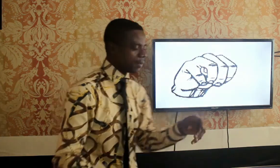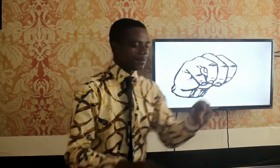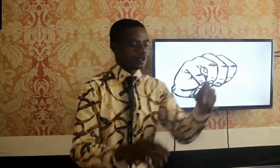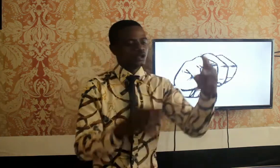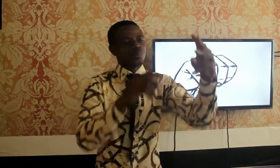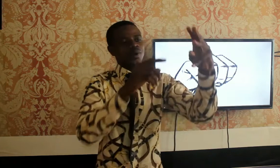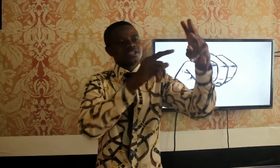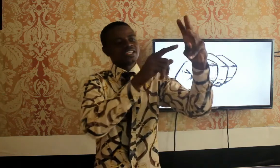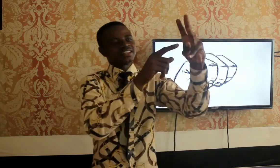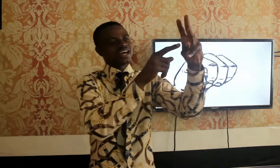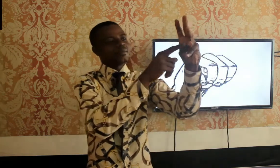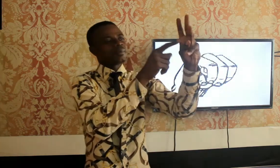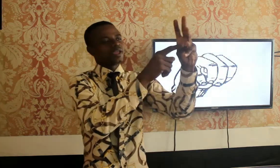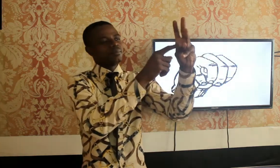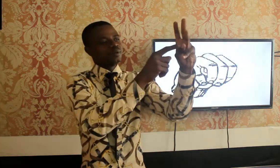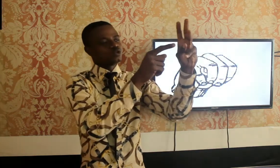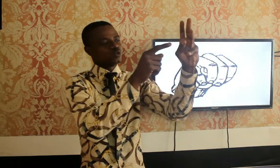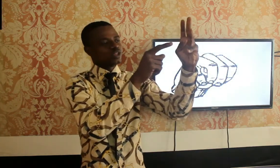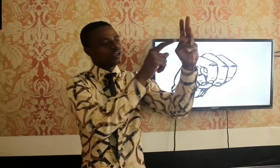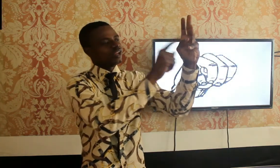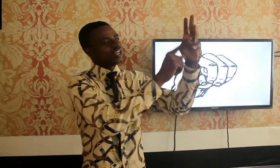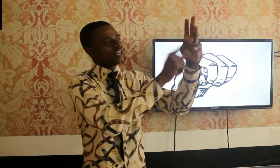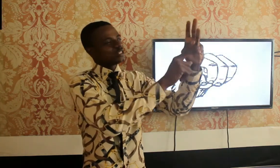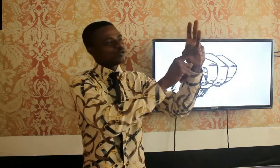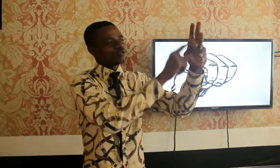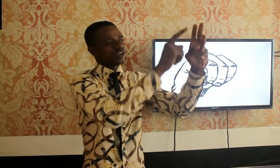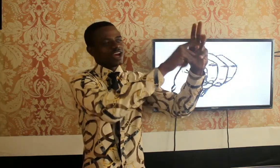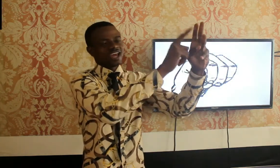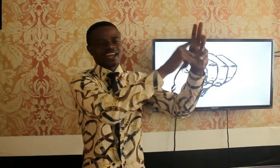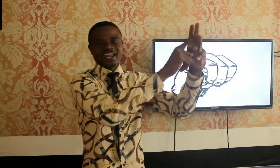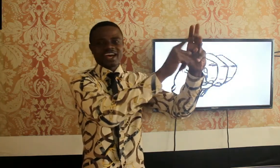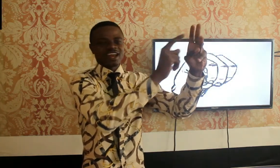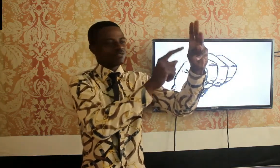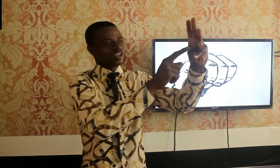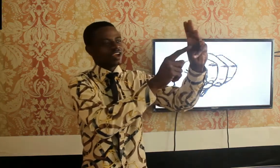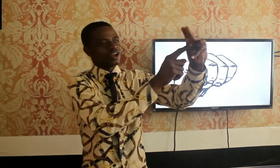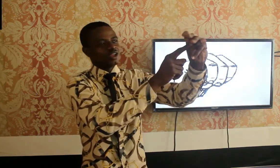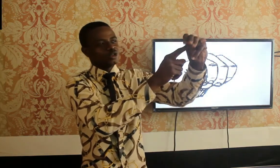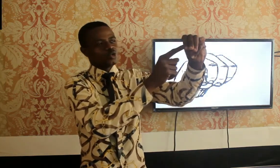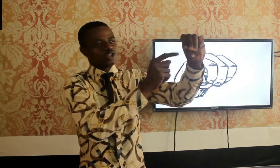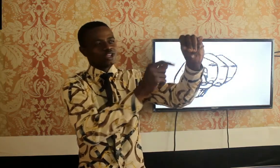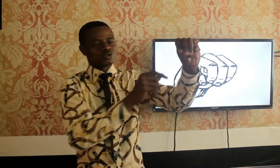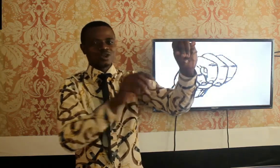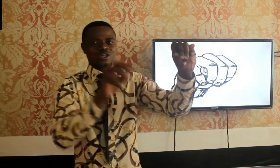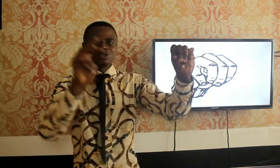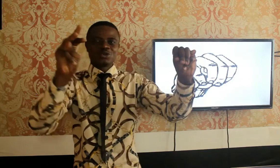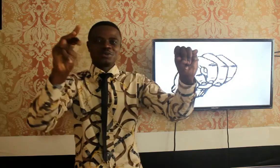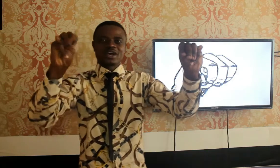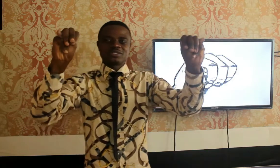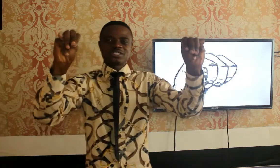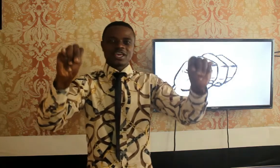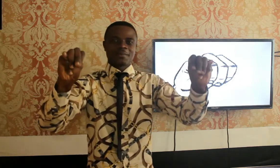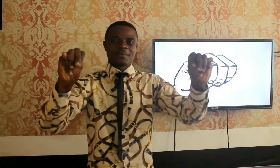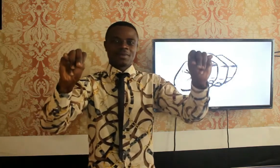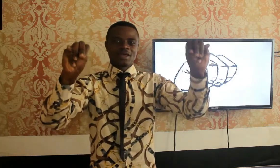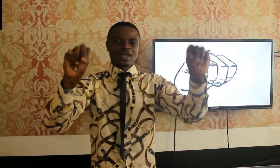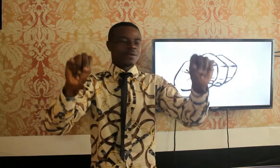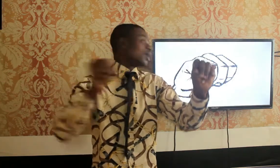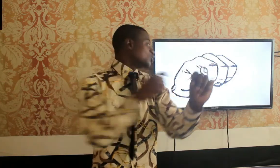M. You place the thumb in between the little finger and then the other finger. You go it this way, so it becomes M. M, as